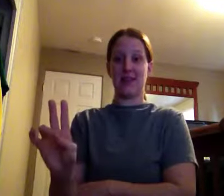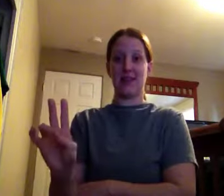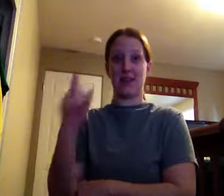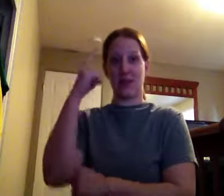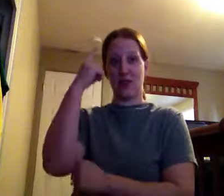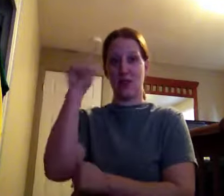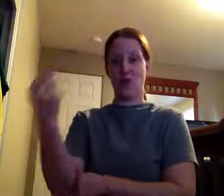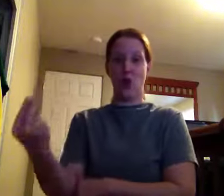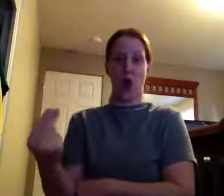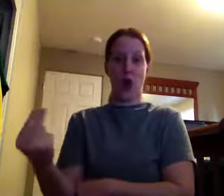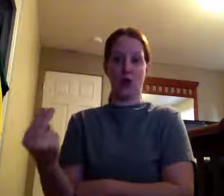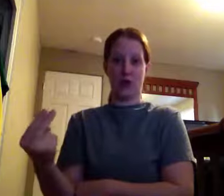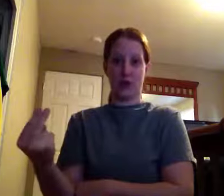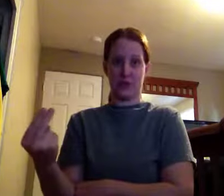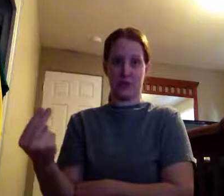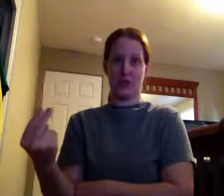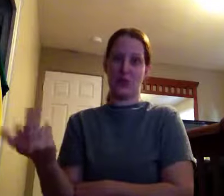and just say that's 4 for hydrogen.